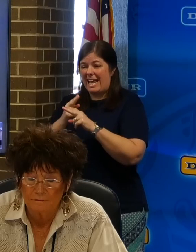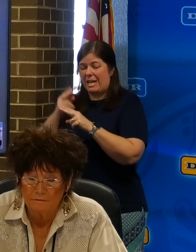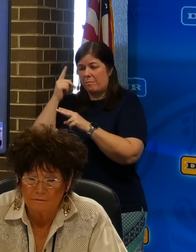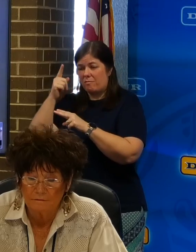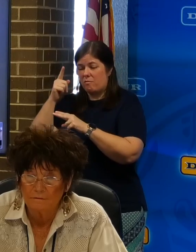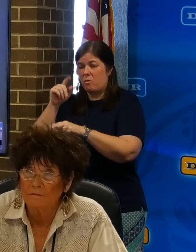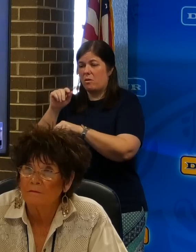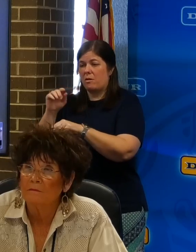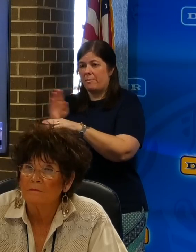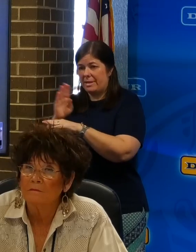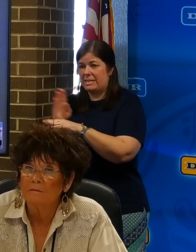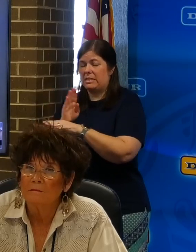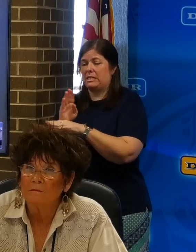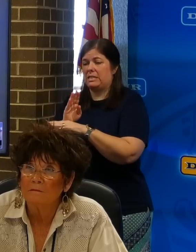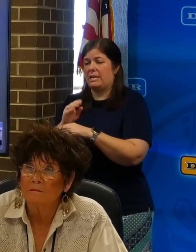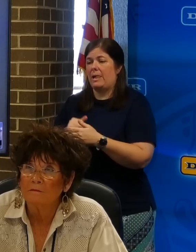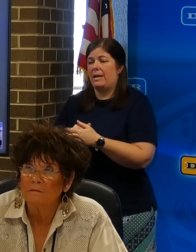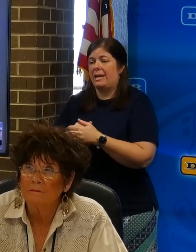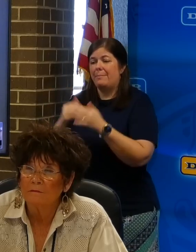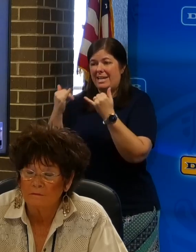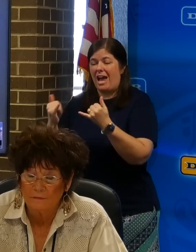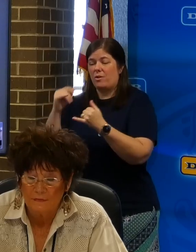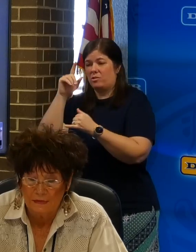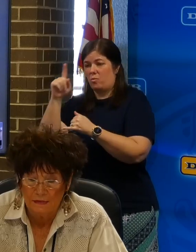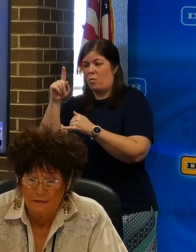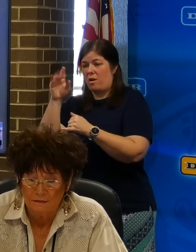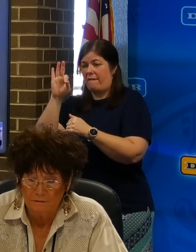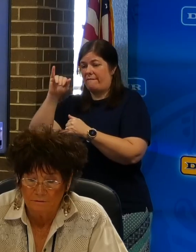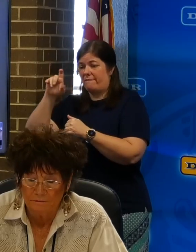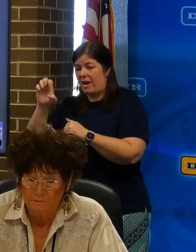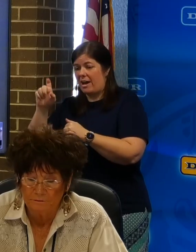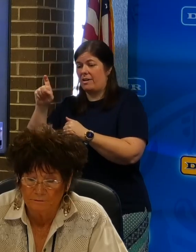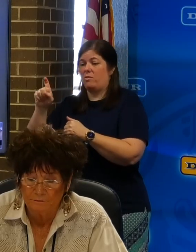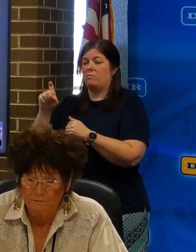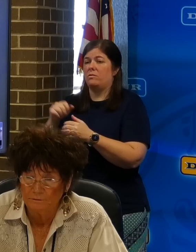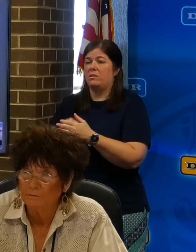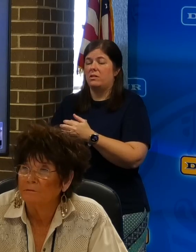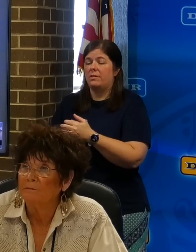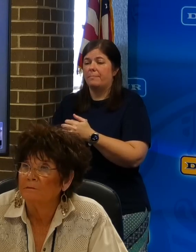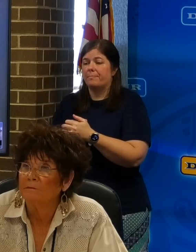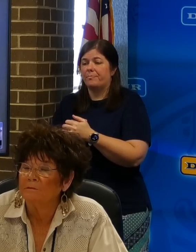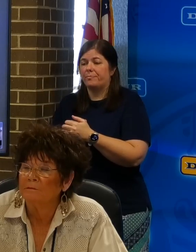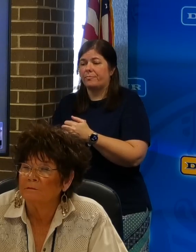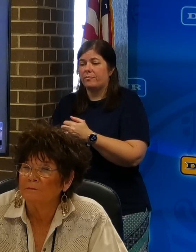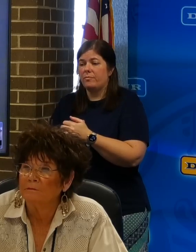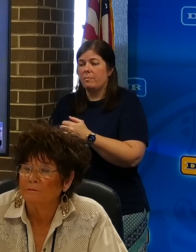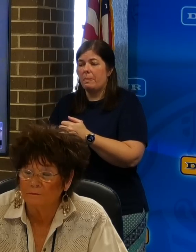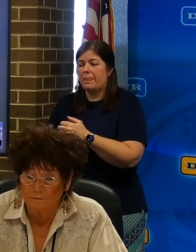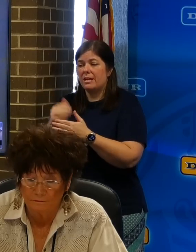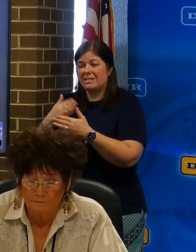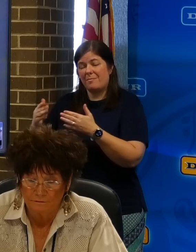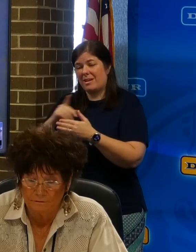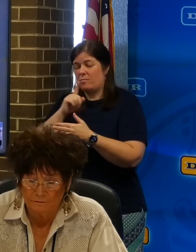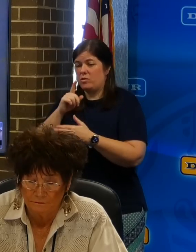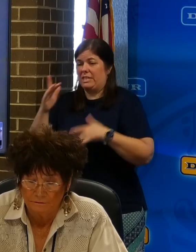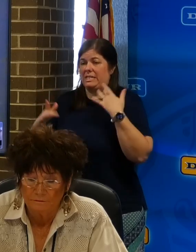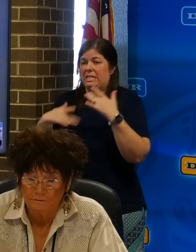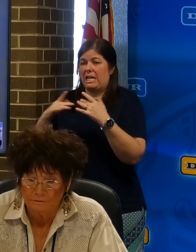a one-file spreadsheet. We will export those files to our system. Now, something I'm really excited